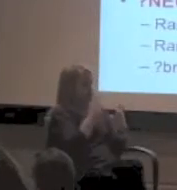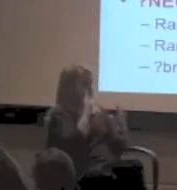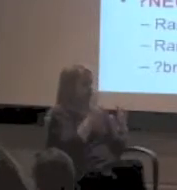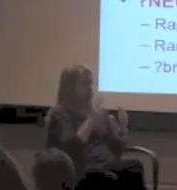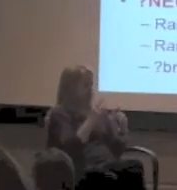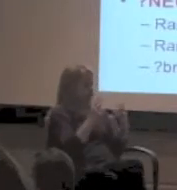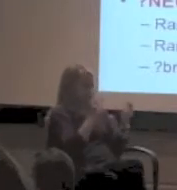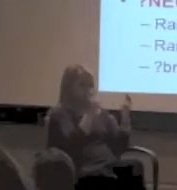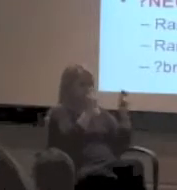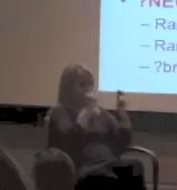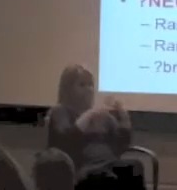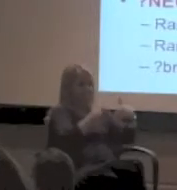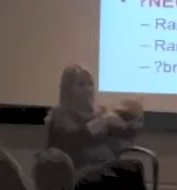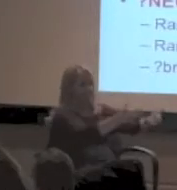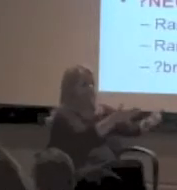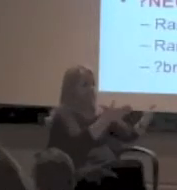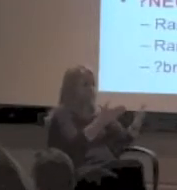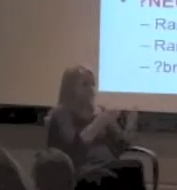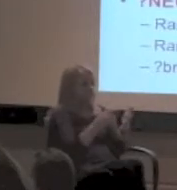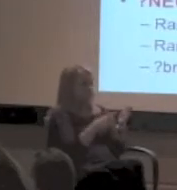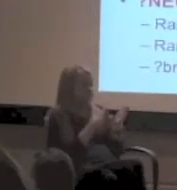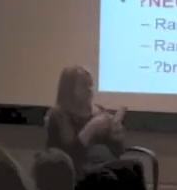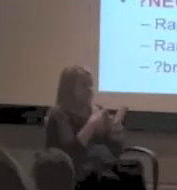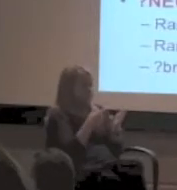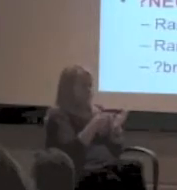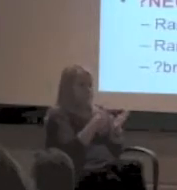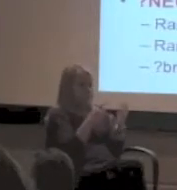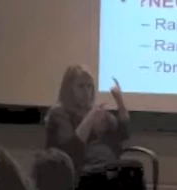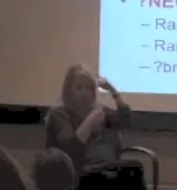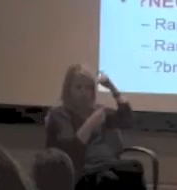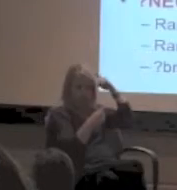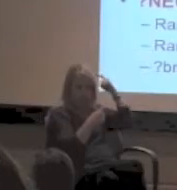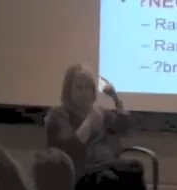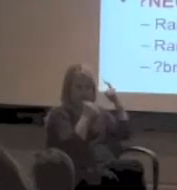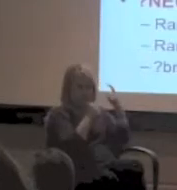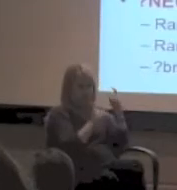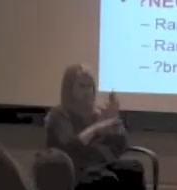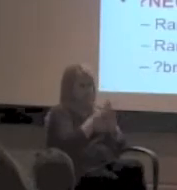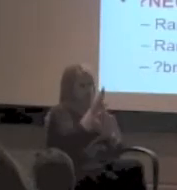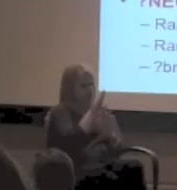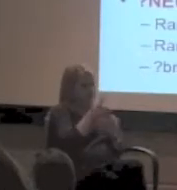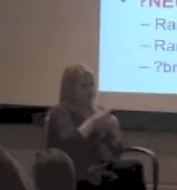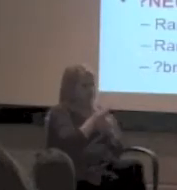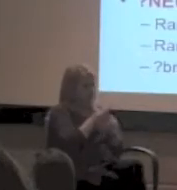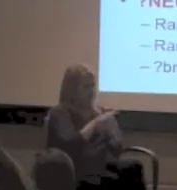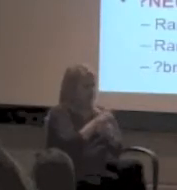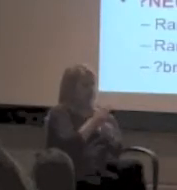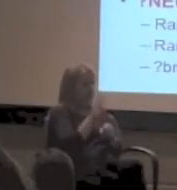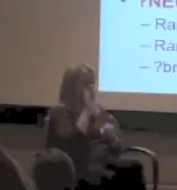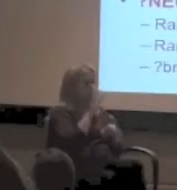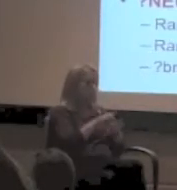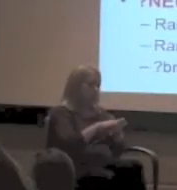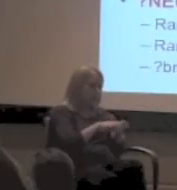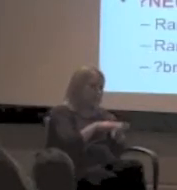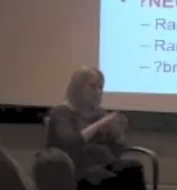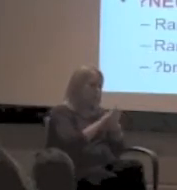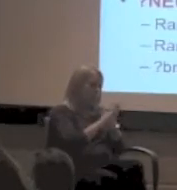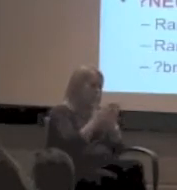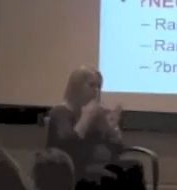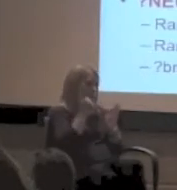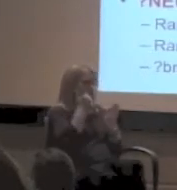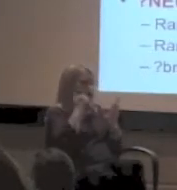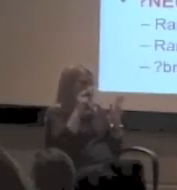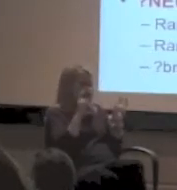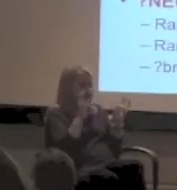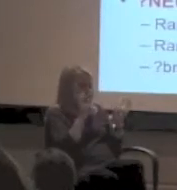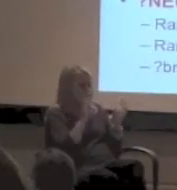relatively rare. It's usually some sort of immaturity of the brainstem. The kids slowly get better. We're never quite sure whether